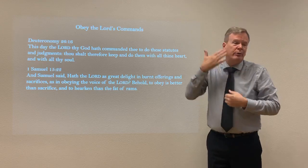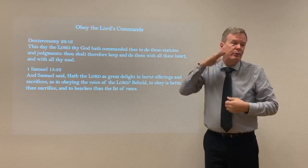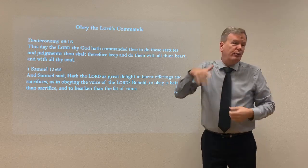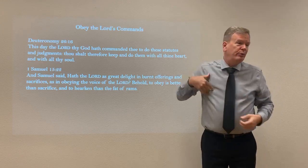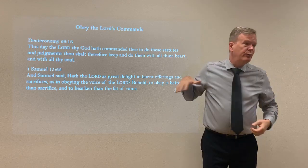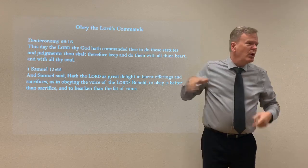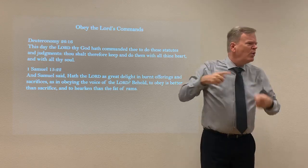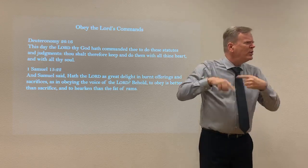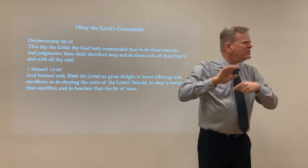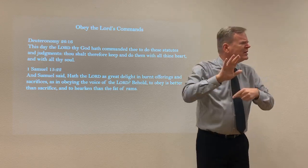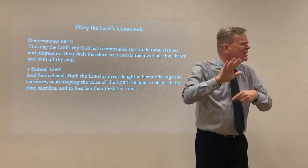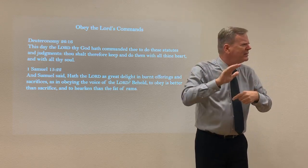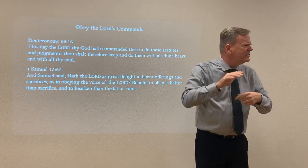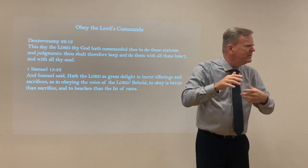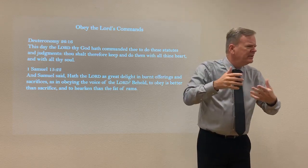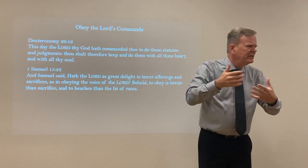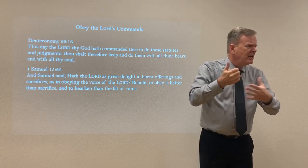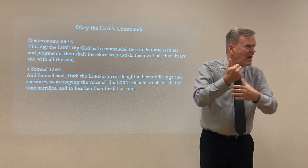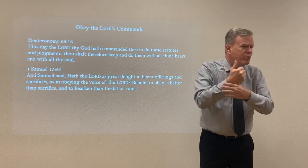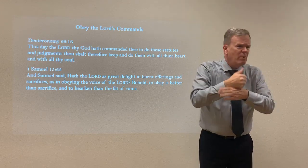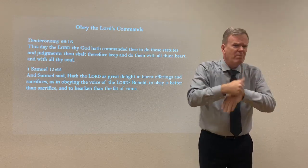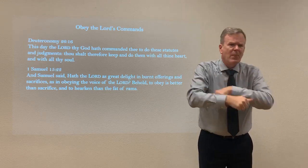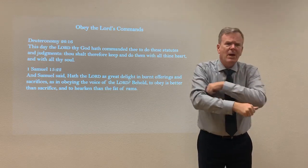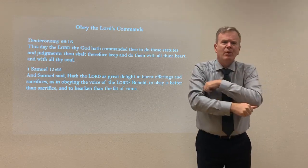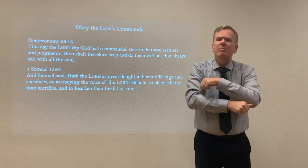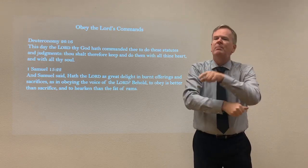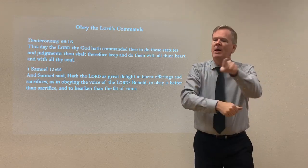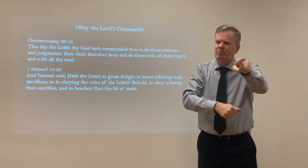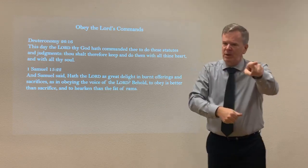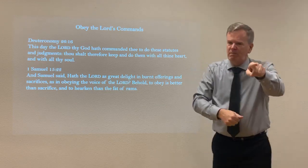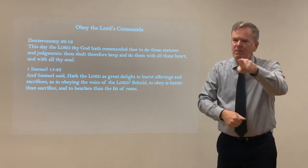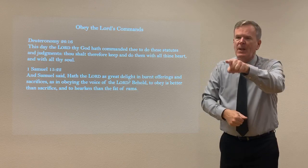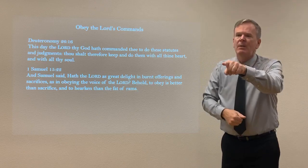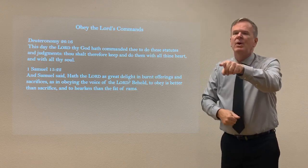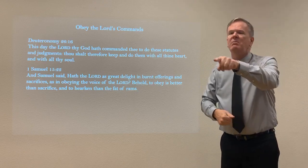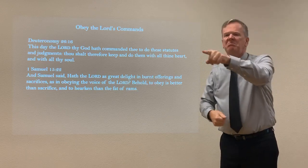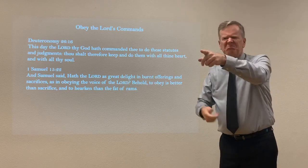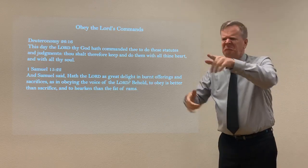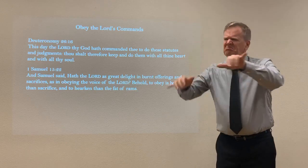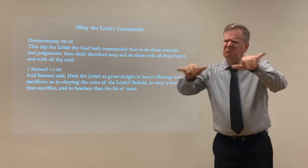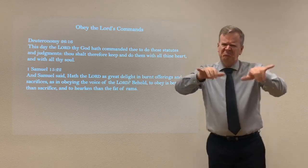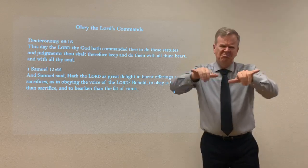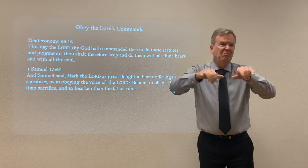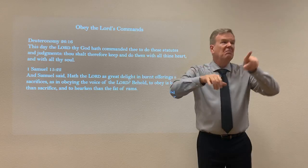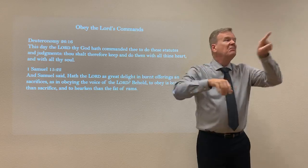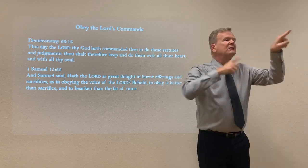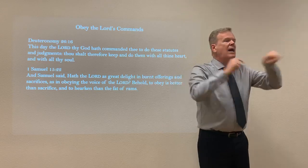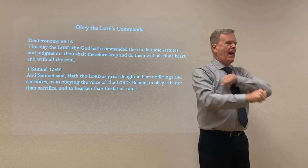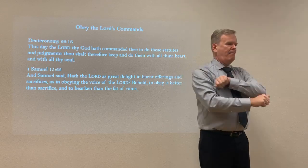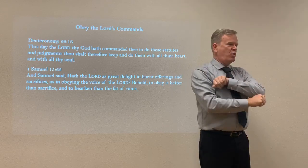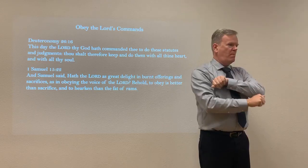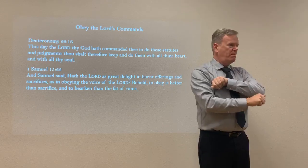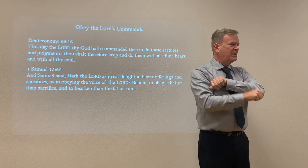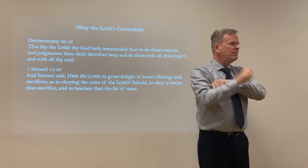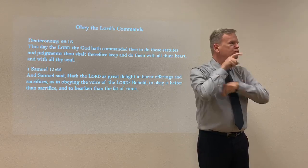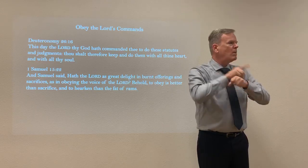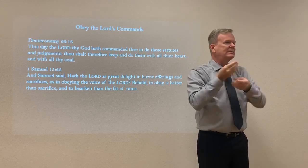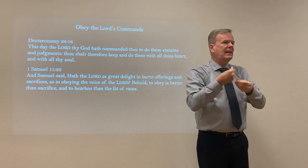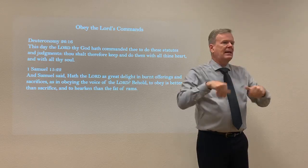I don't know if this is a regional sign. don't know what you guys use. Yeah, Abraham. Most of you guys use Abraham this way. Okay. A lot of you sign the same. A lot of people sign Abraham this